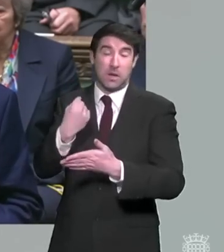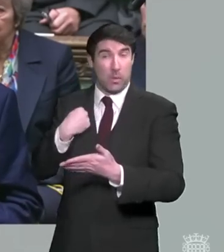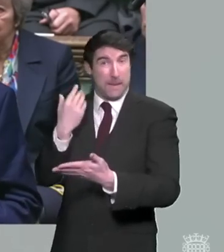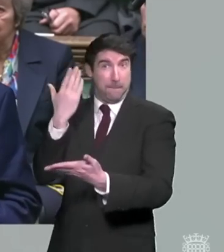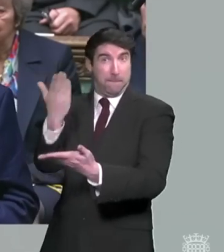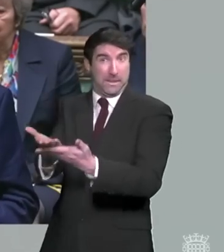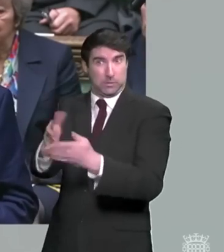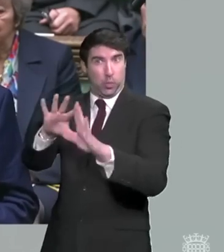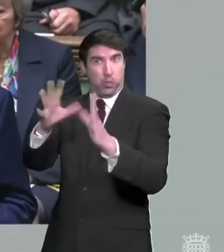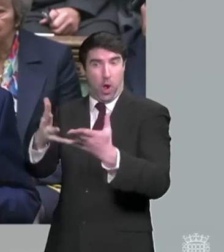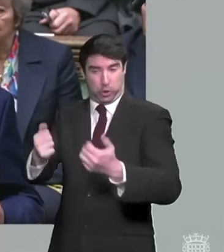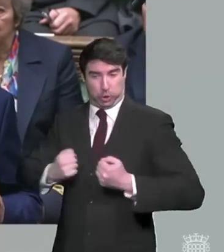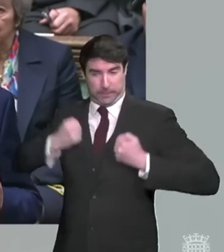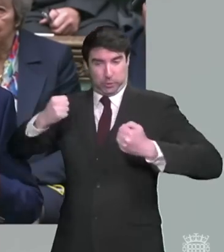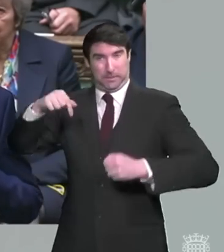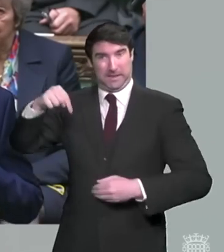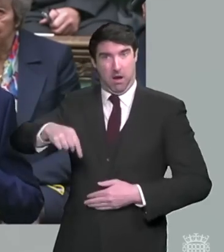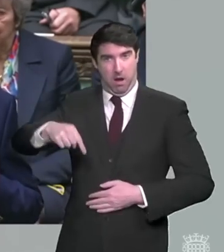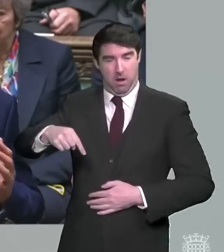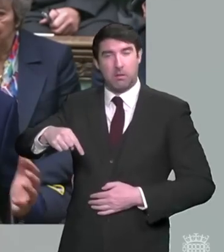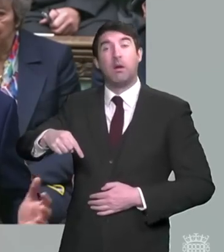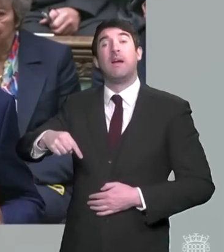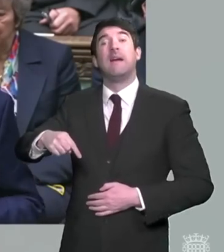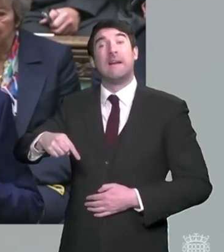bid, it would provide a massive